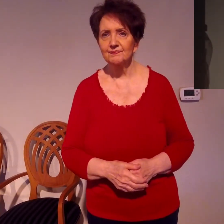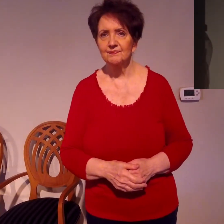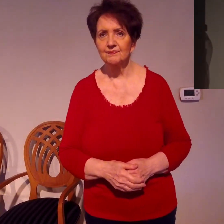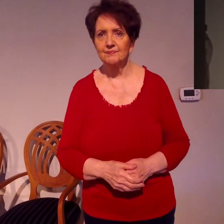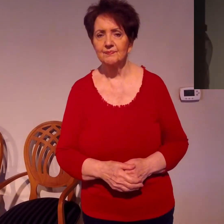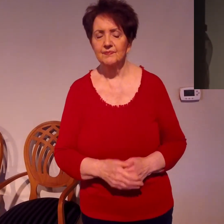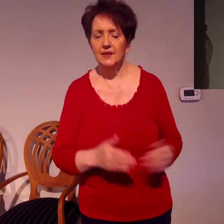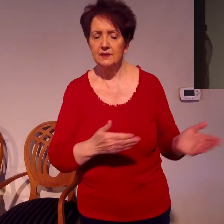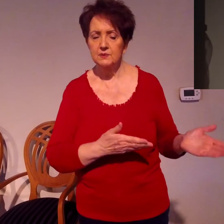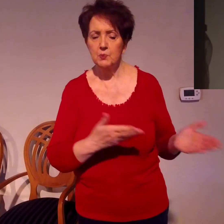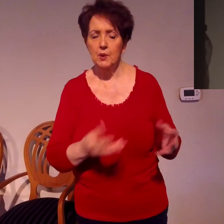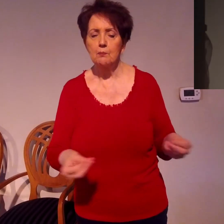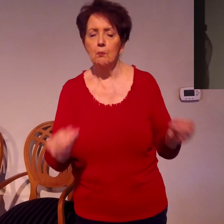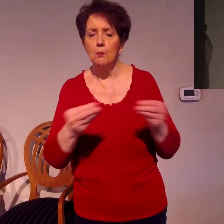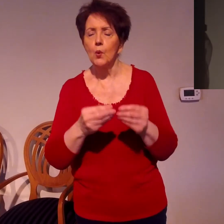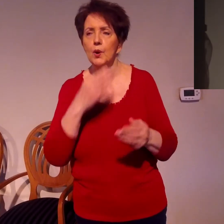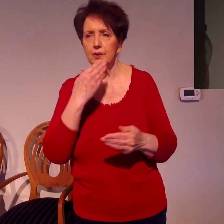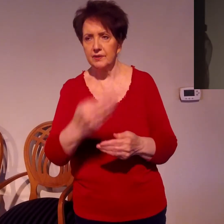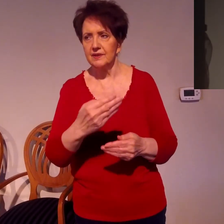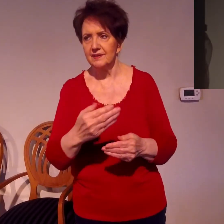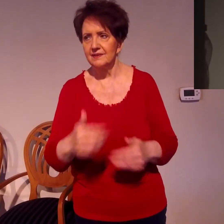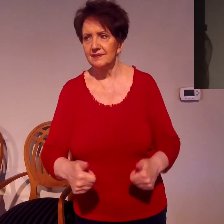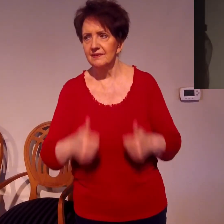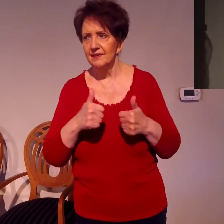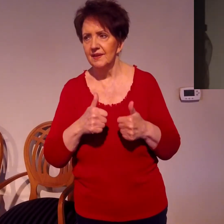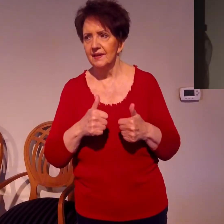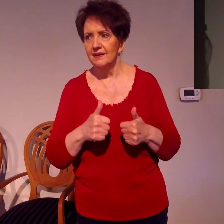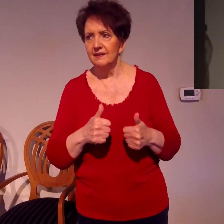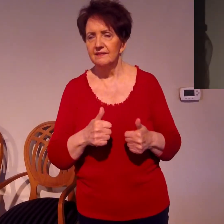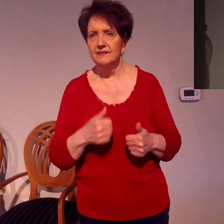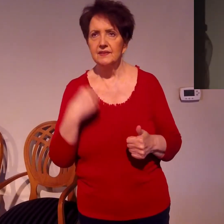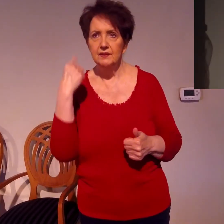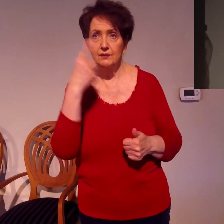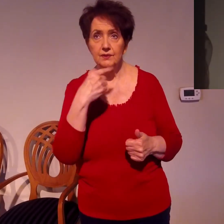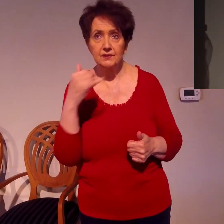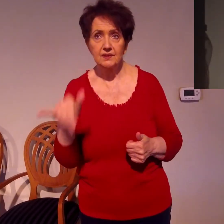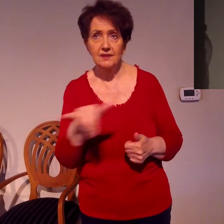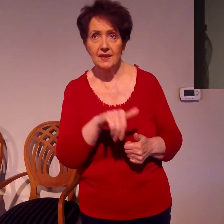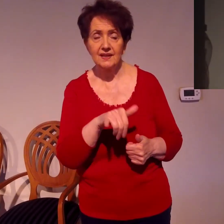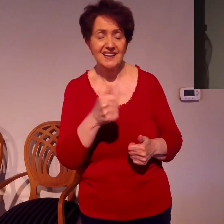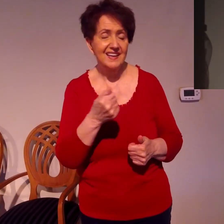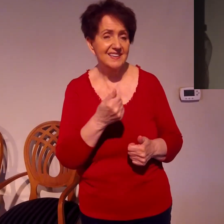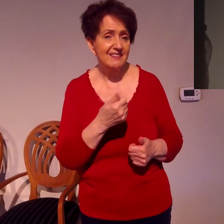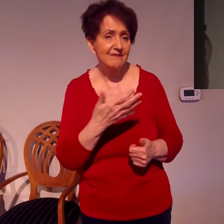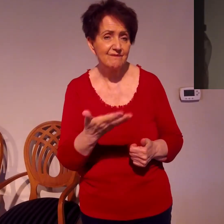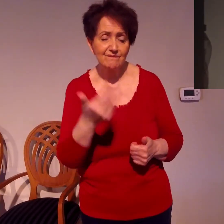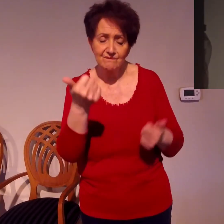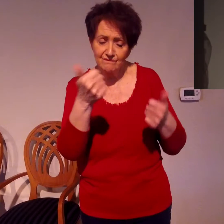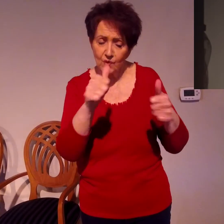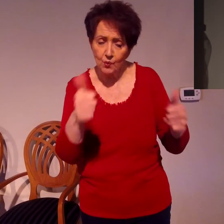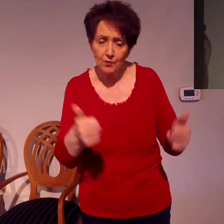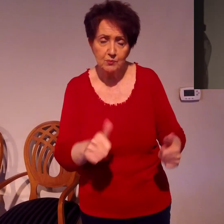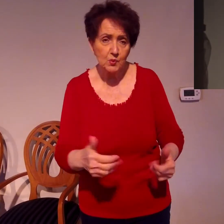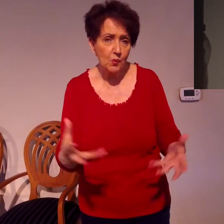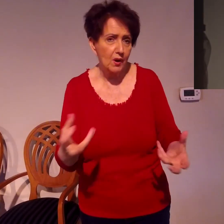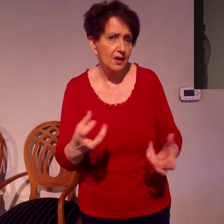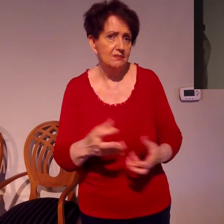more good into our life. That good can look like any form you